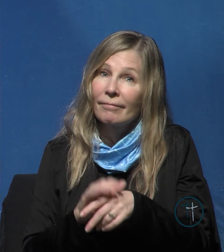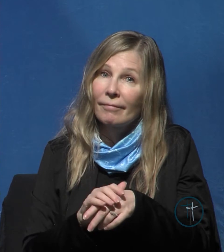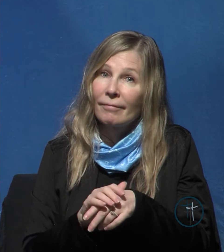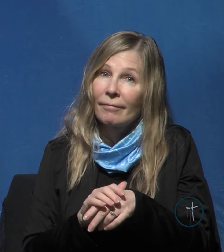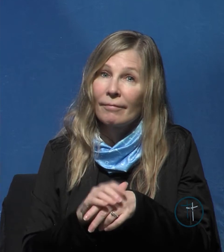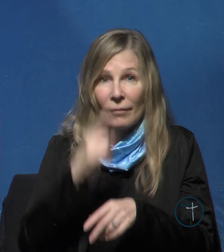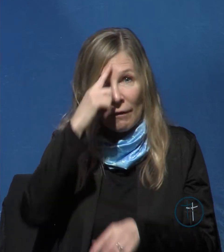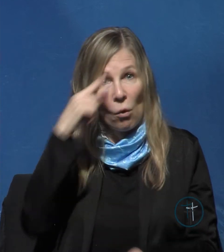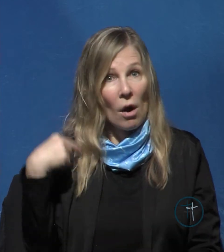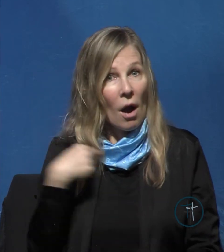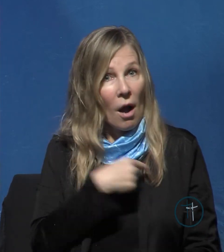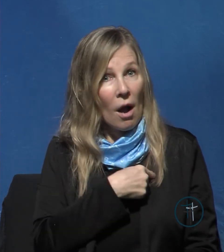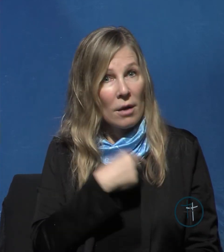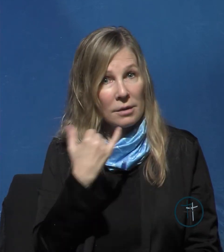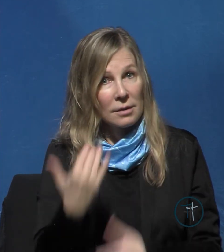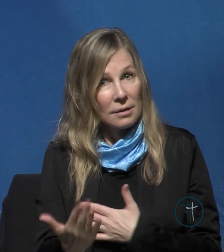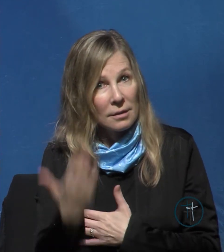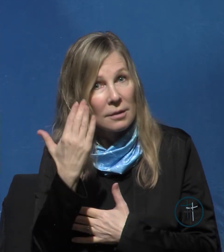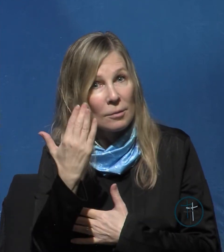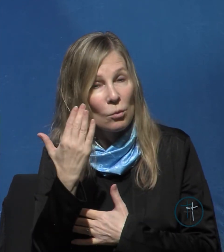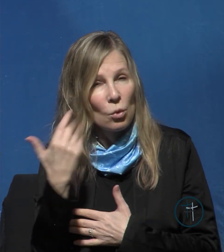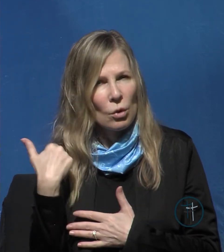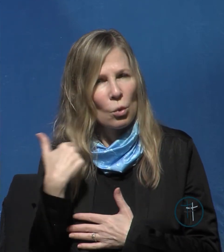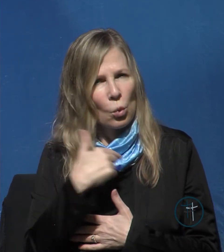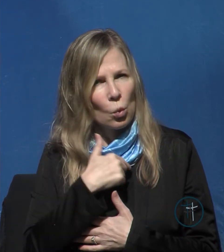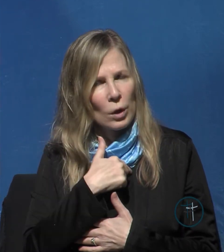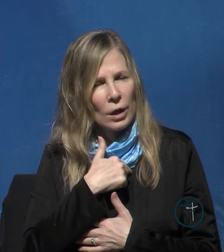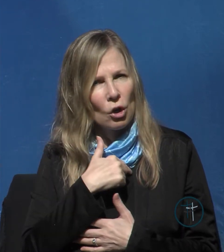So for us this morning, as we are